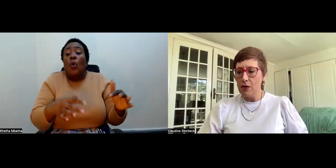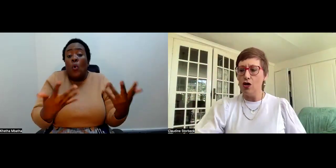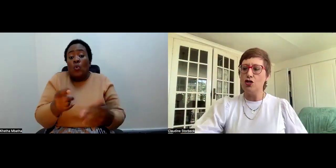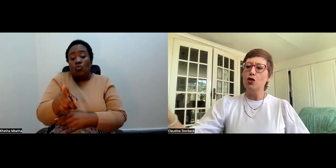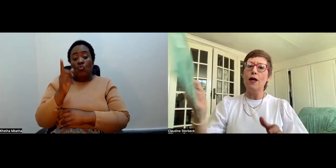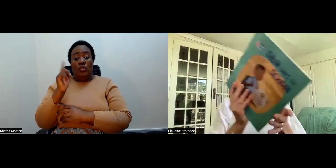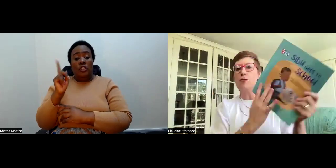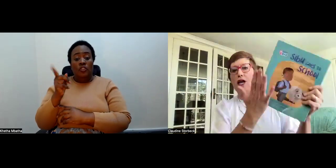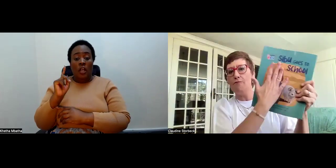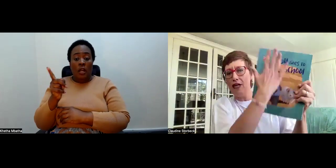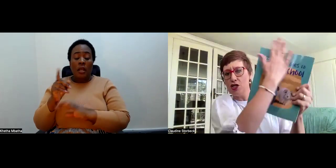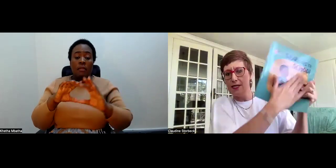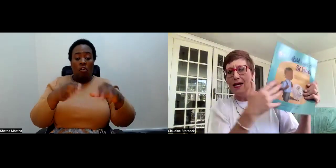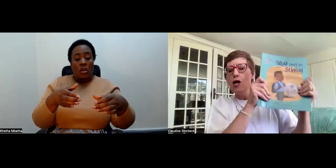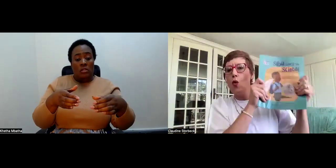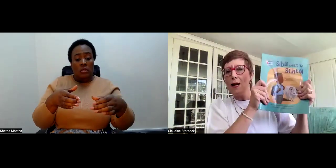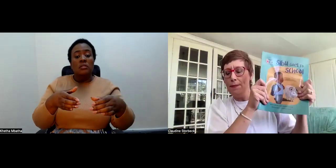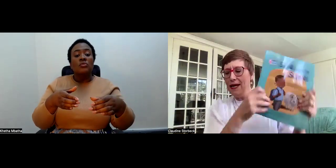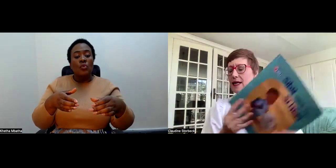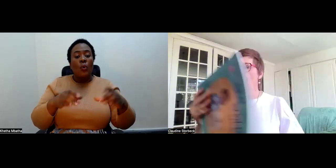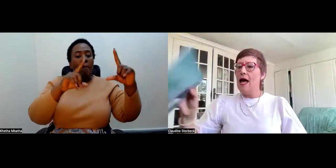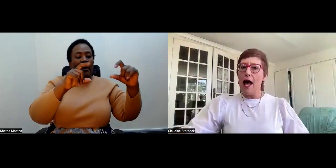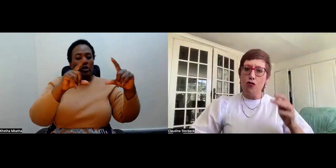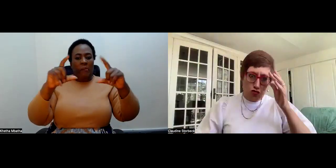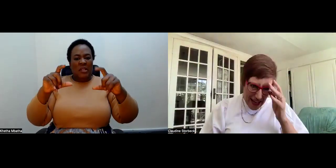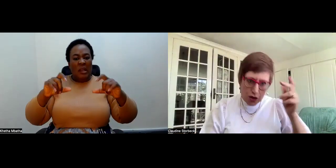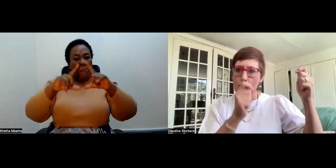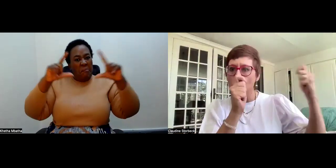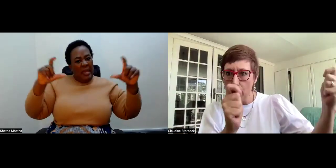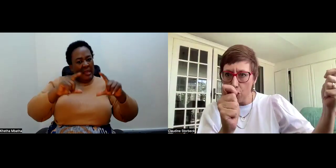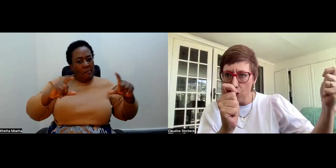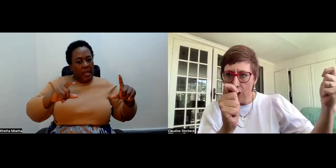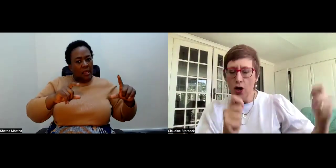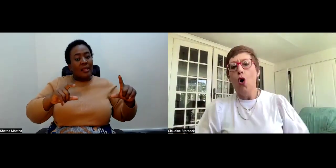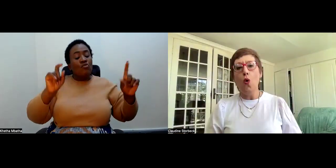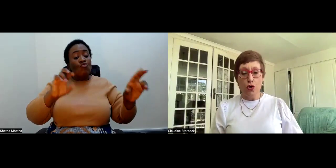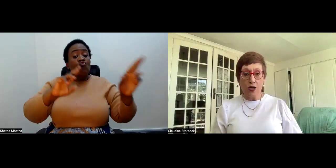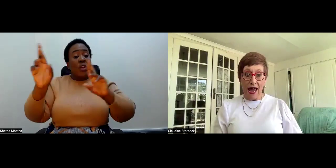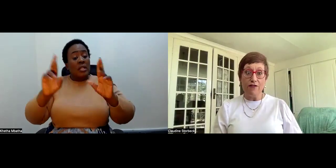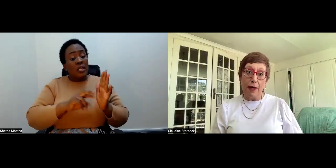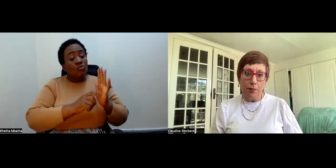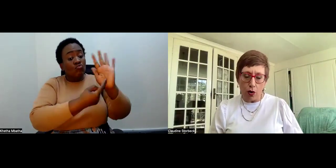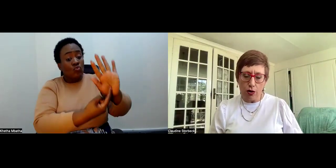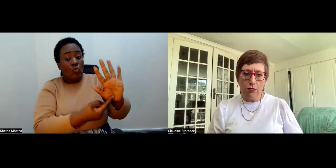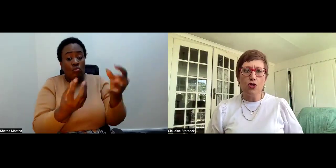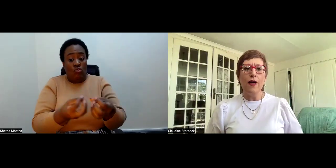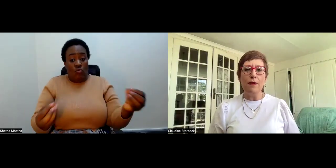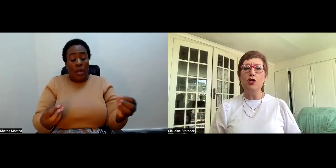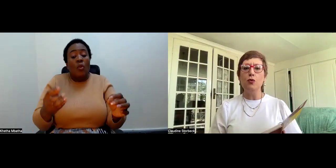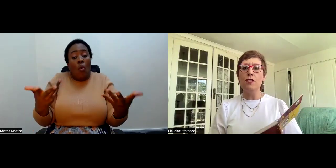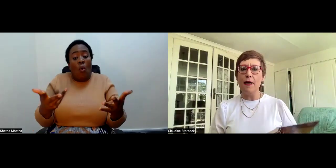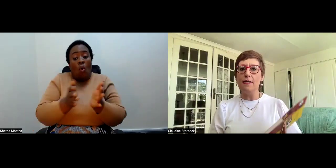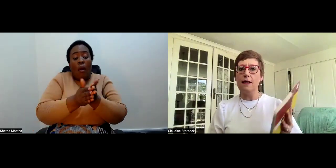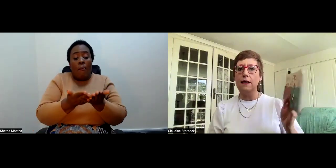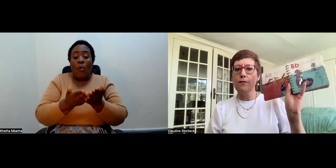little classes, you want to be able to have pictures quite big, ready to show the children, or you can have a big book. So that